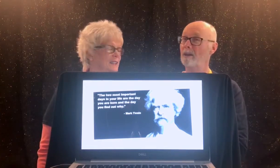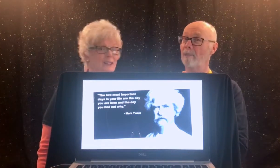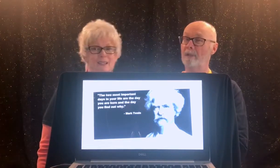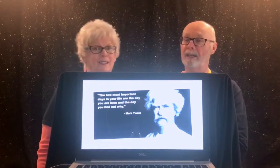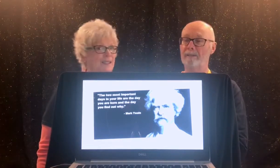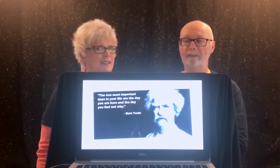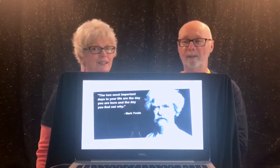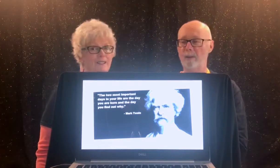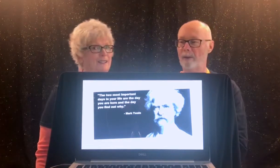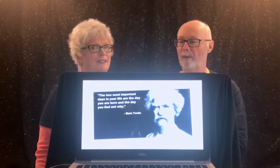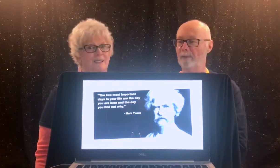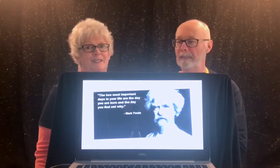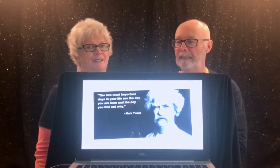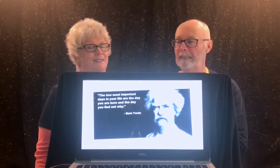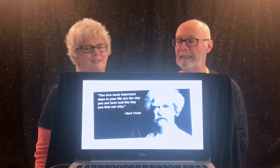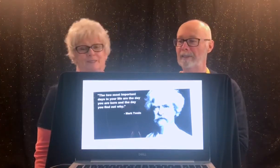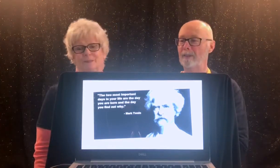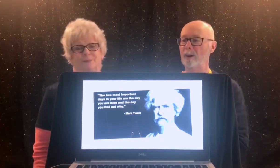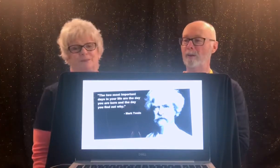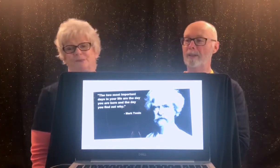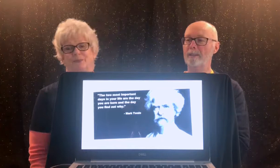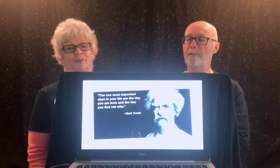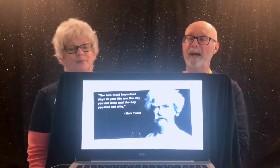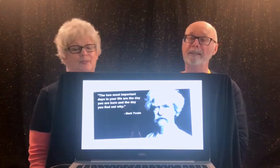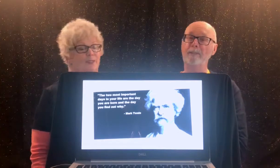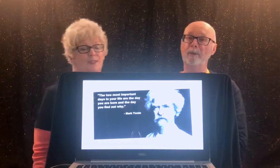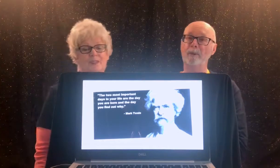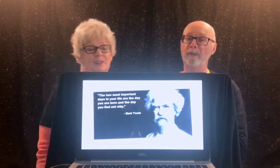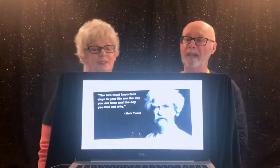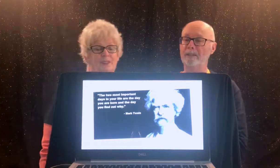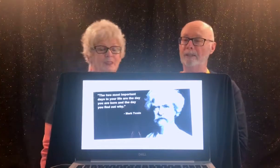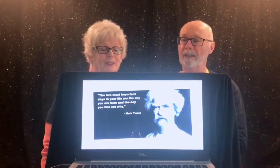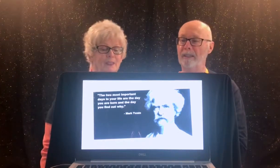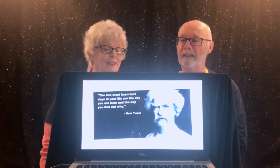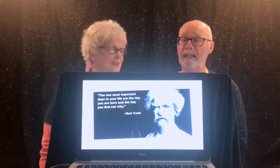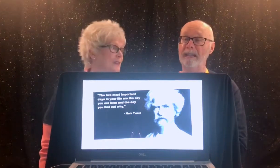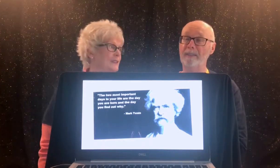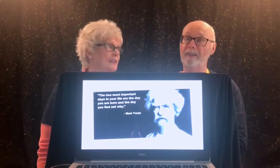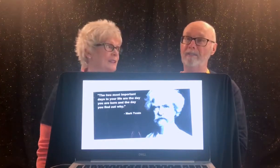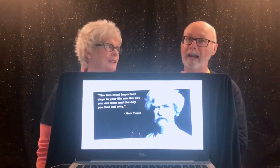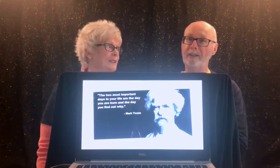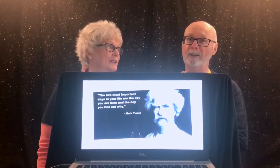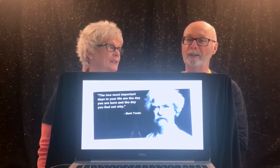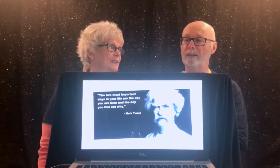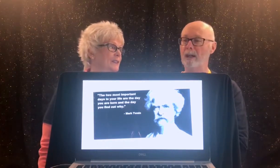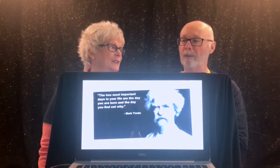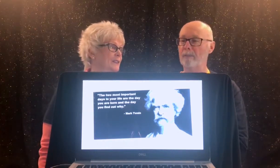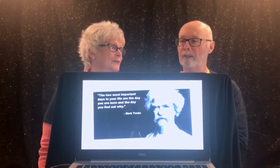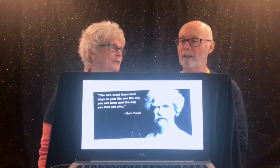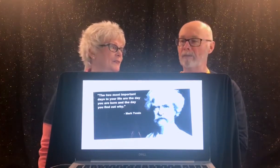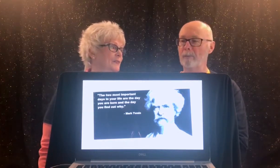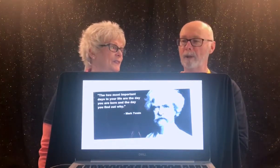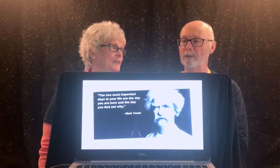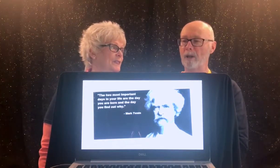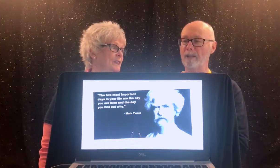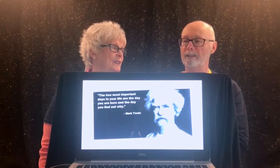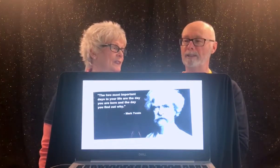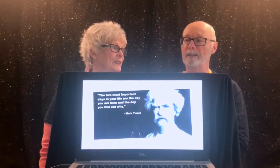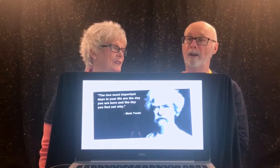our plan. Oh no. Even though it's impossible to imagine that anything of value could come from those losses, our